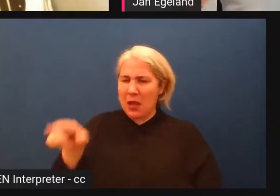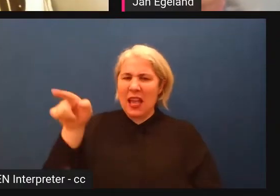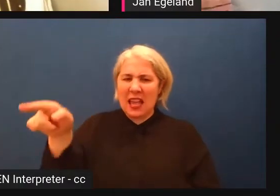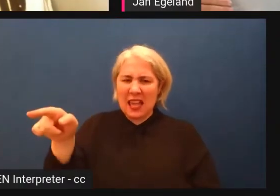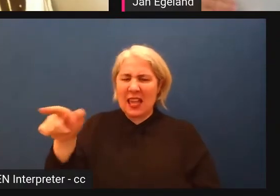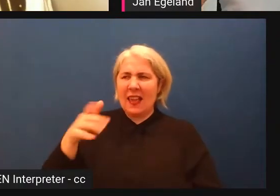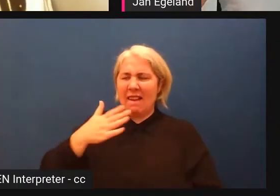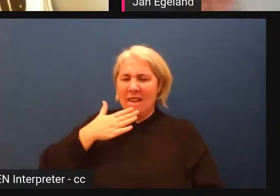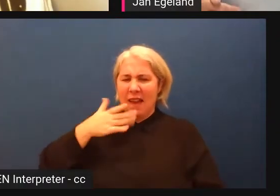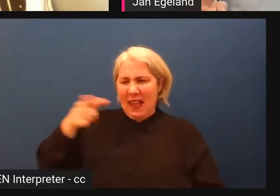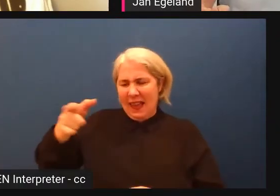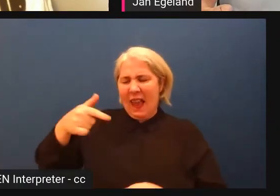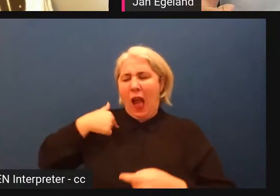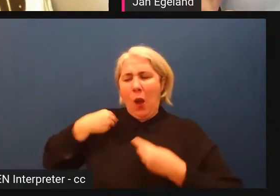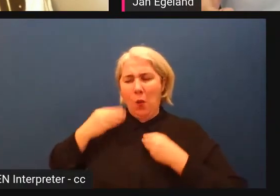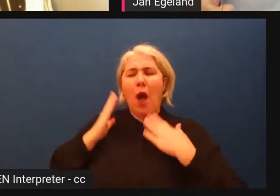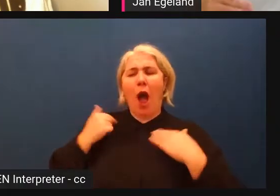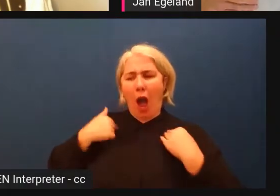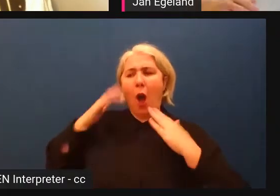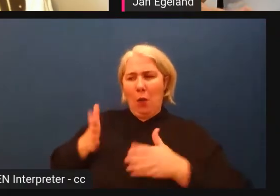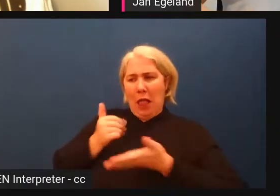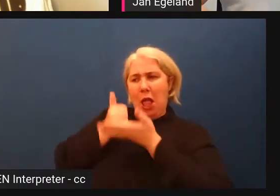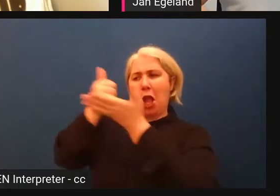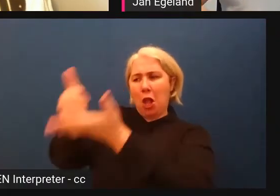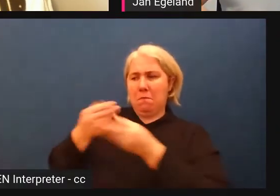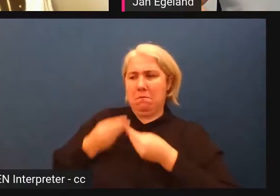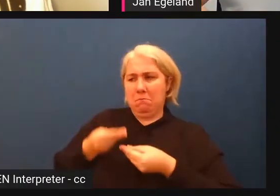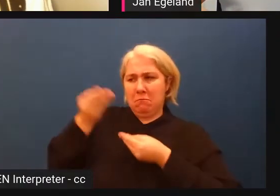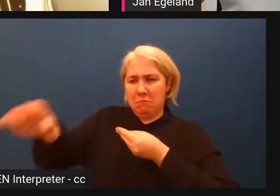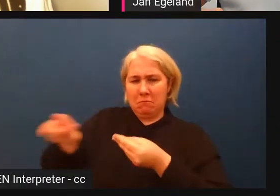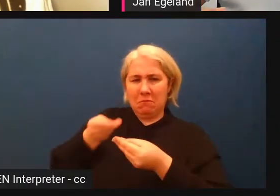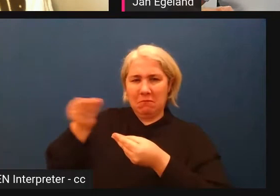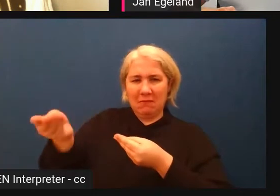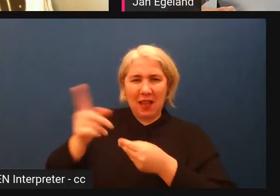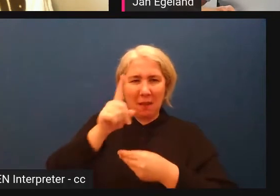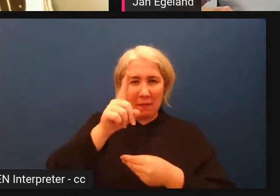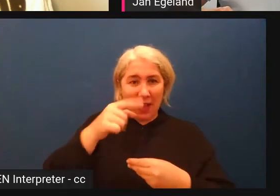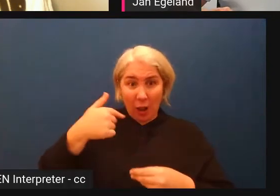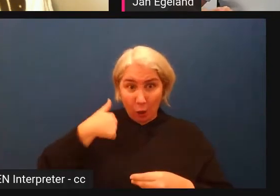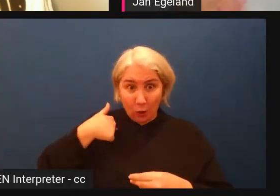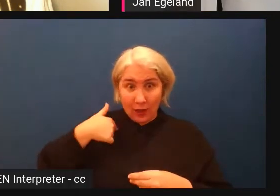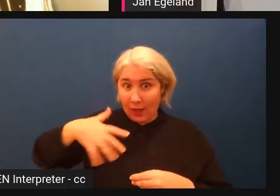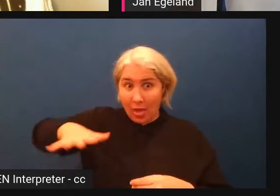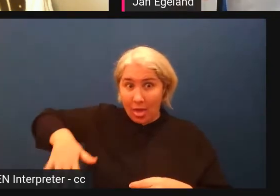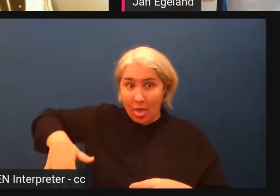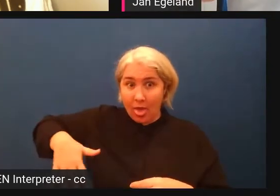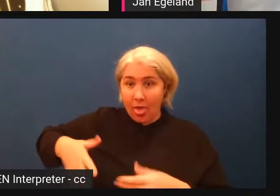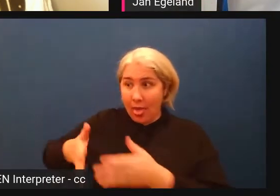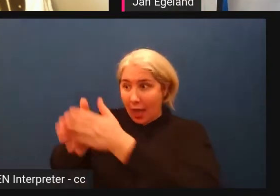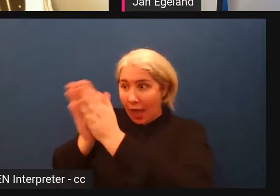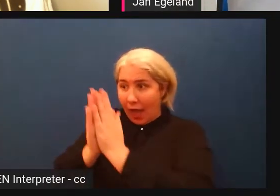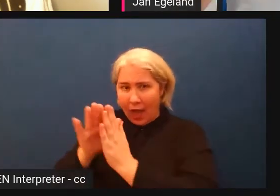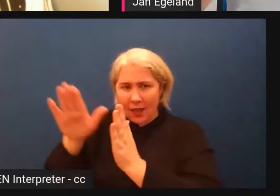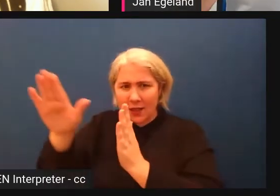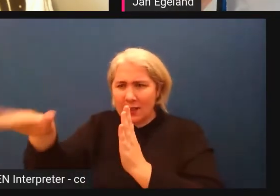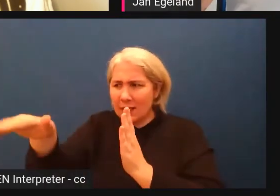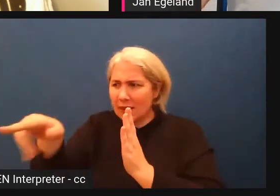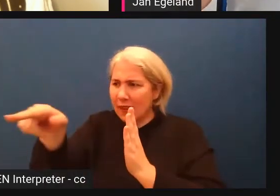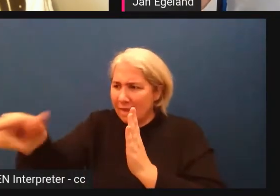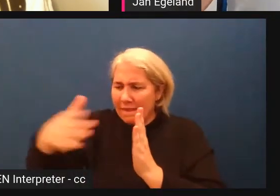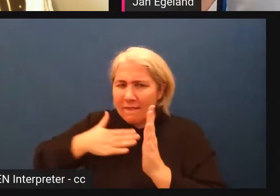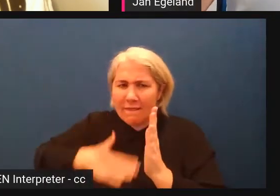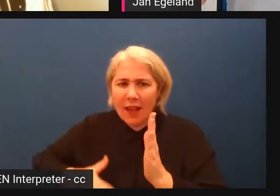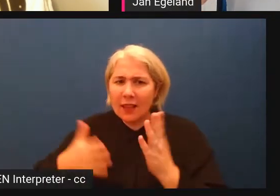really listening and asking, etc. Again, I'm